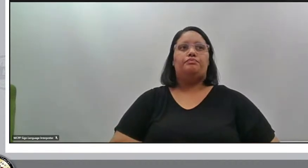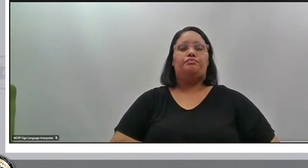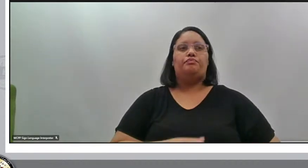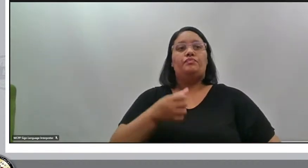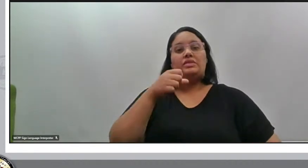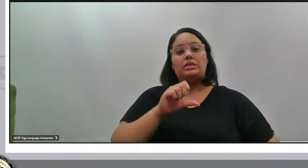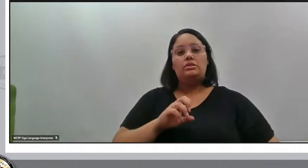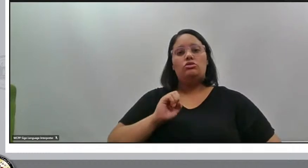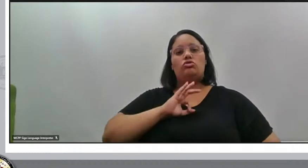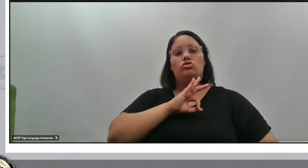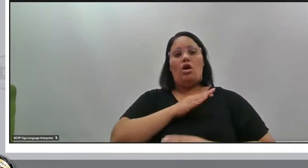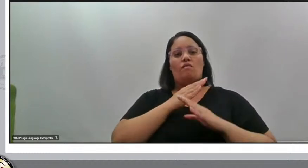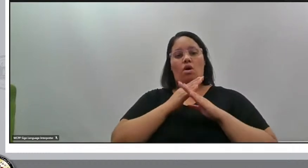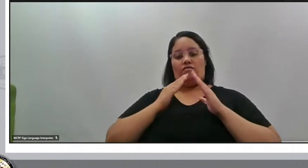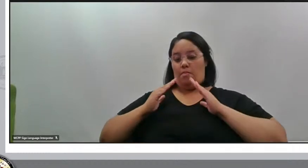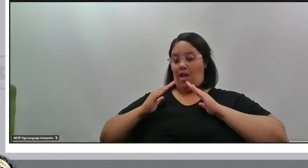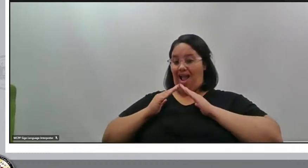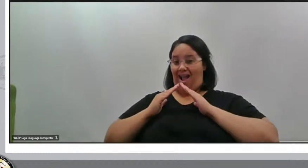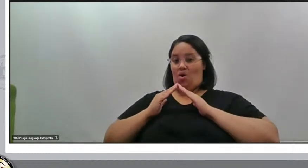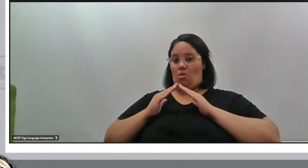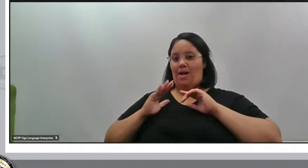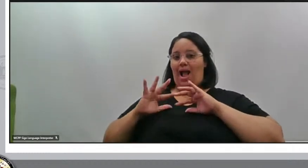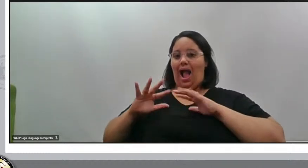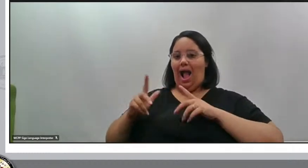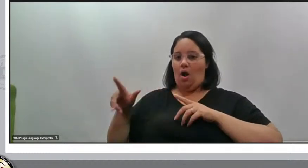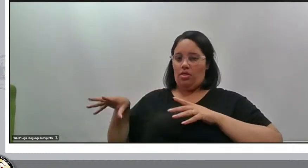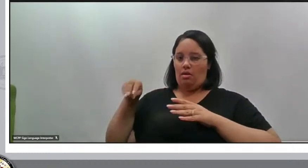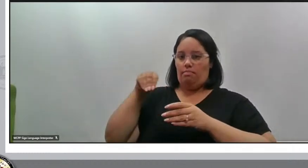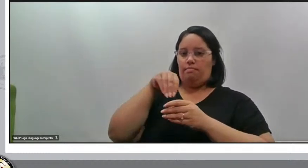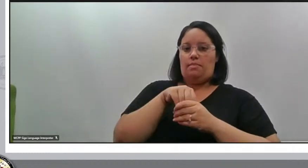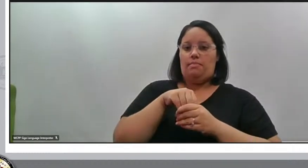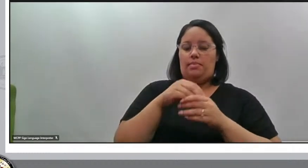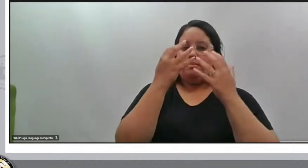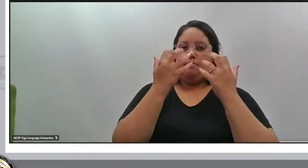been factored into the current budget?